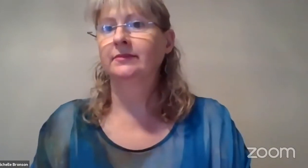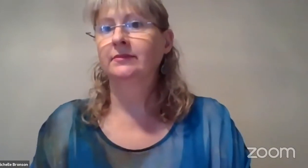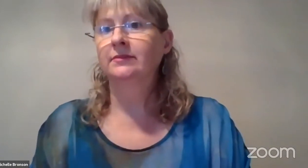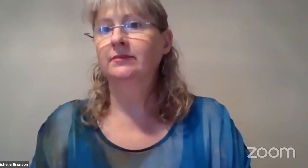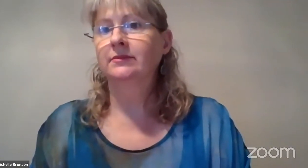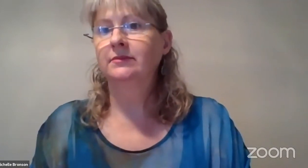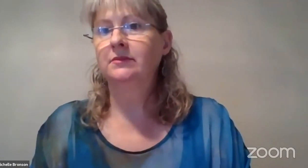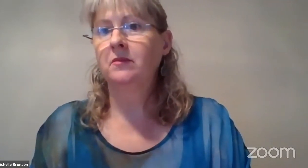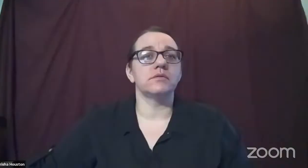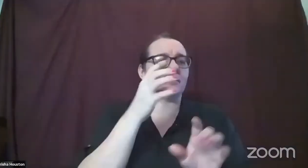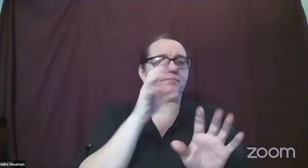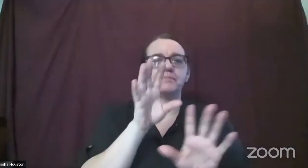Sure.